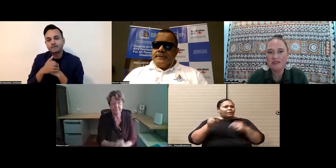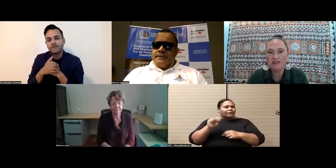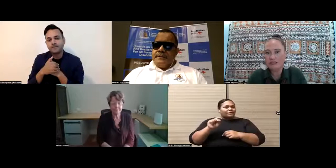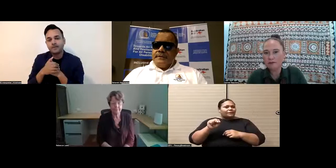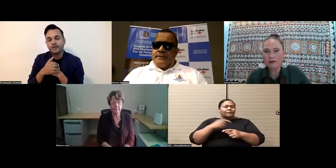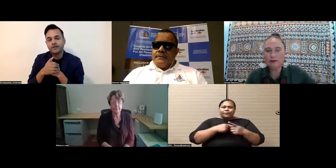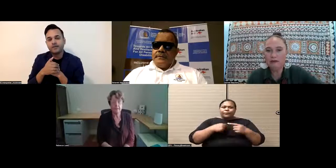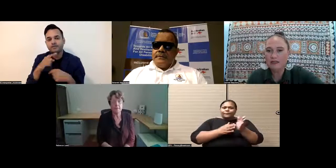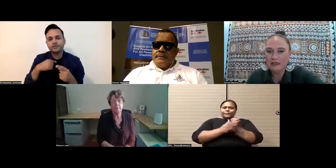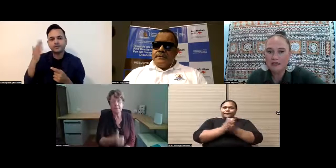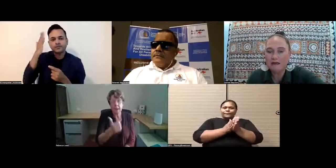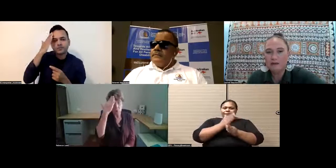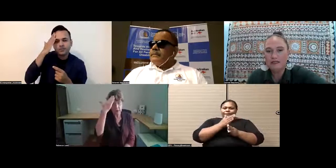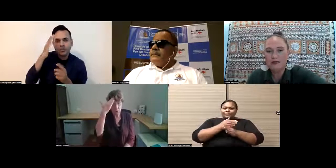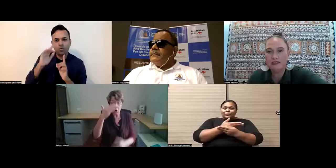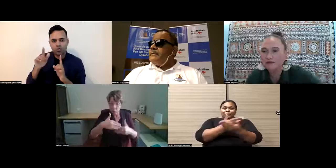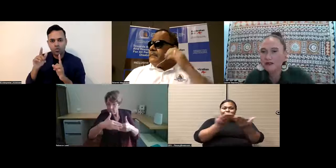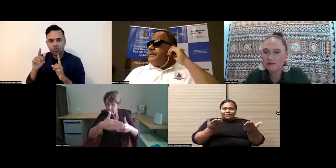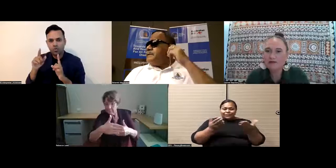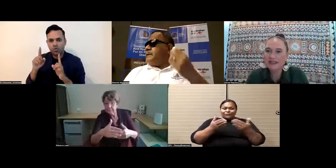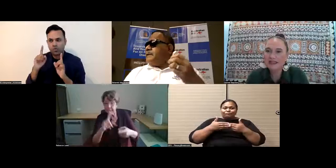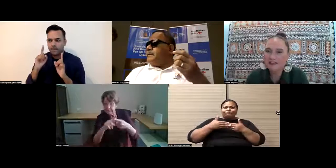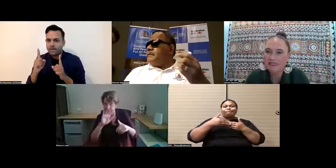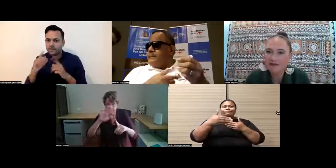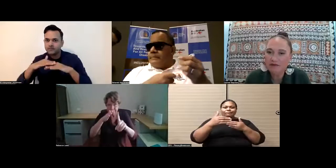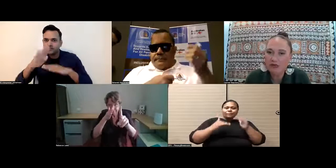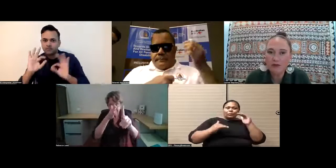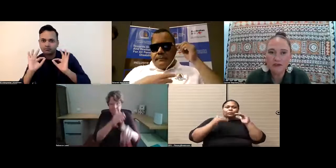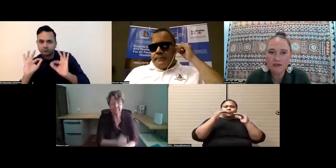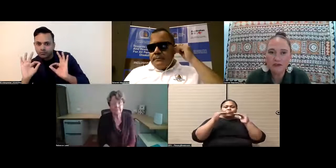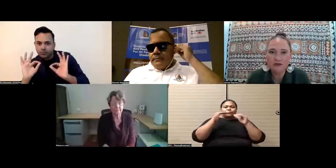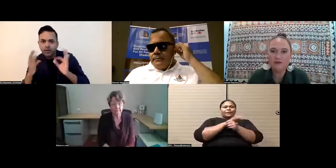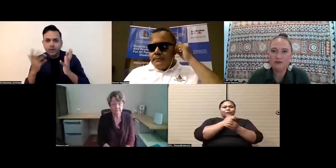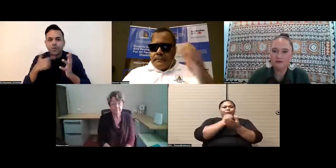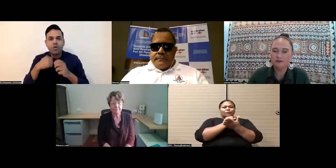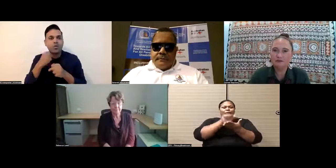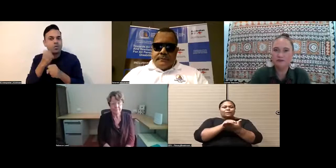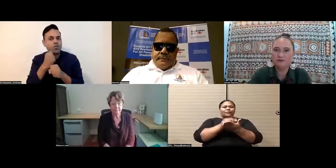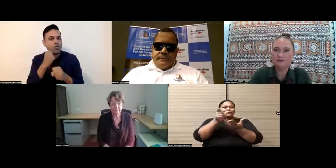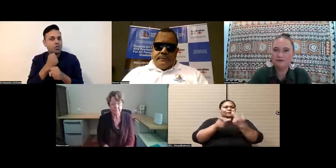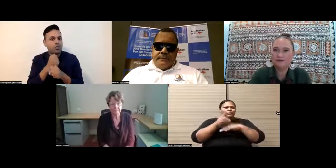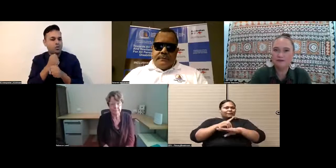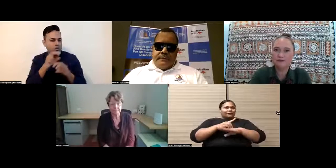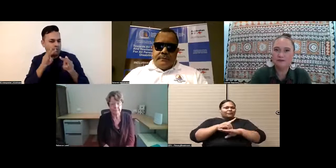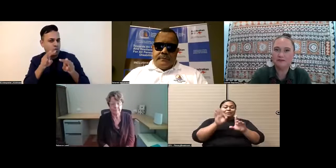of disabled people in the Pacific. Paftai lava, maloa pito.